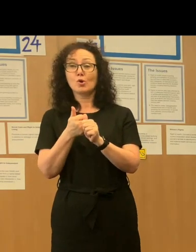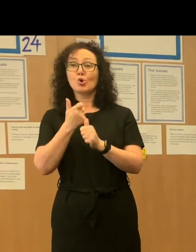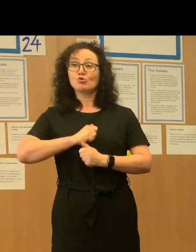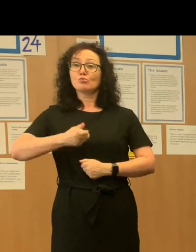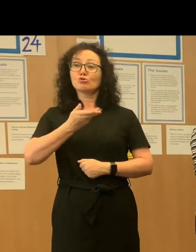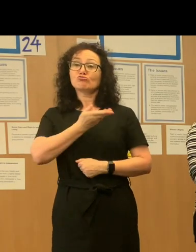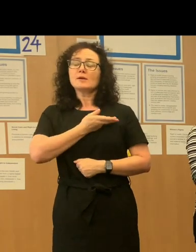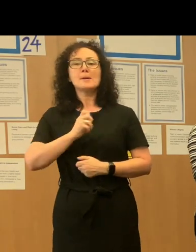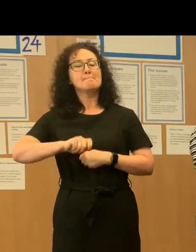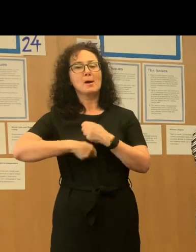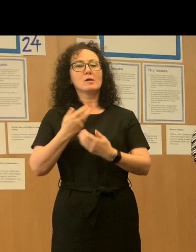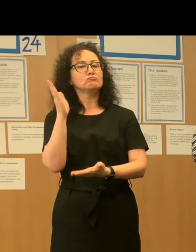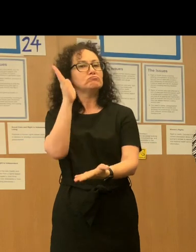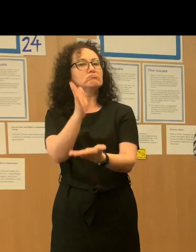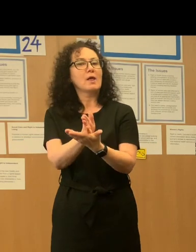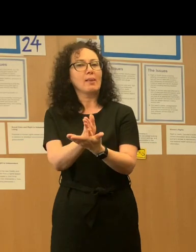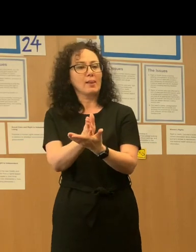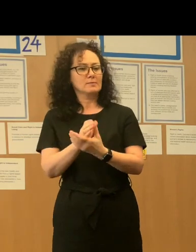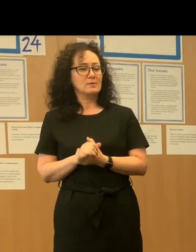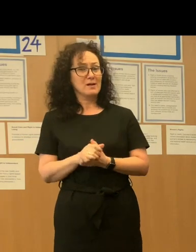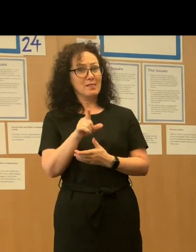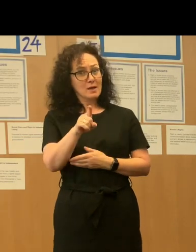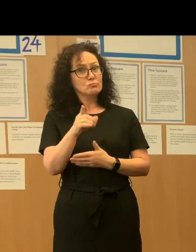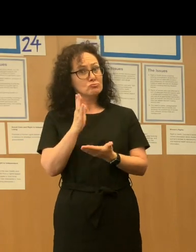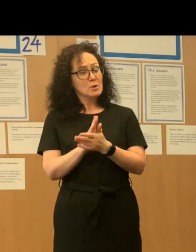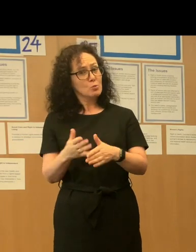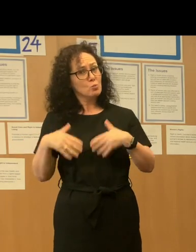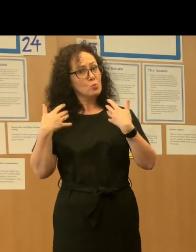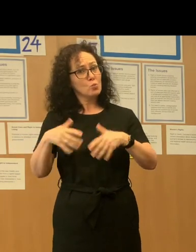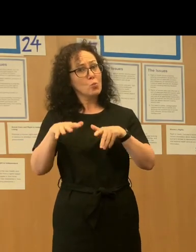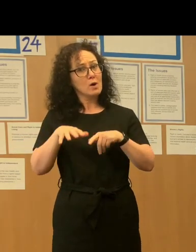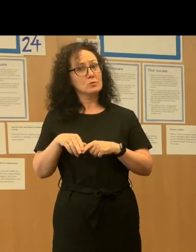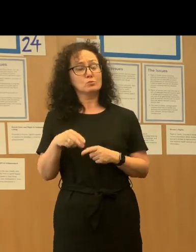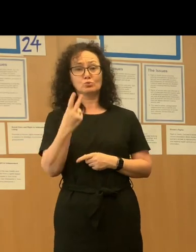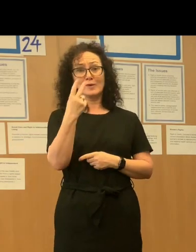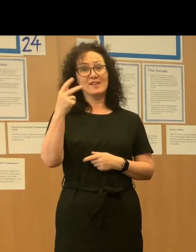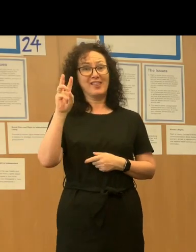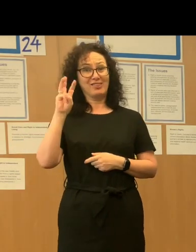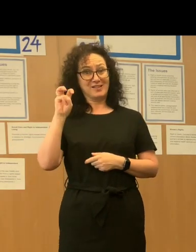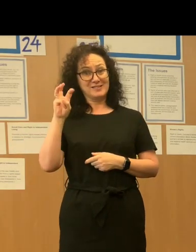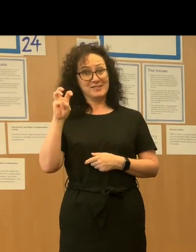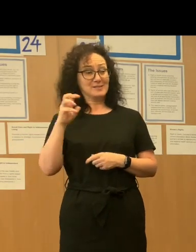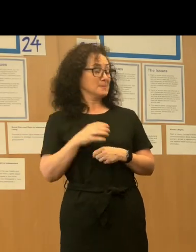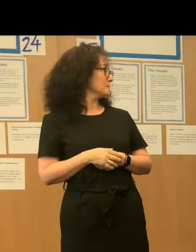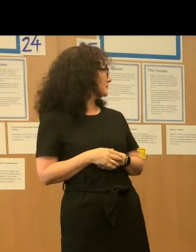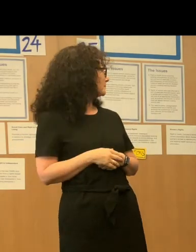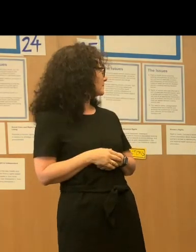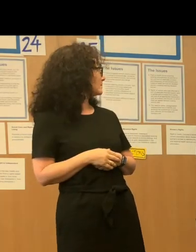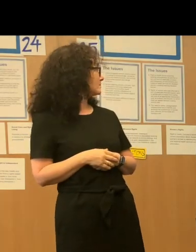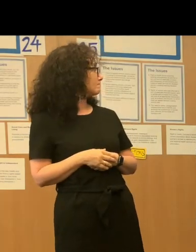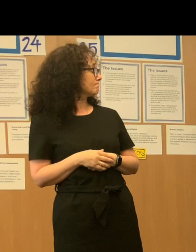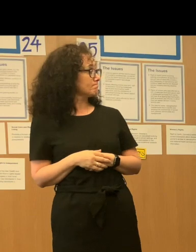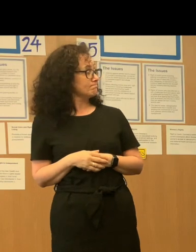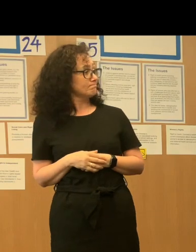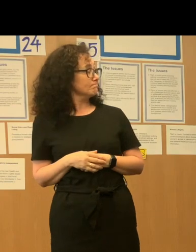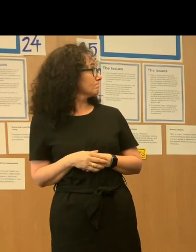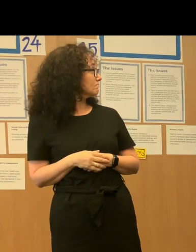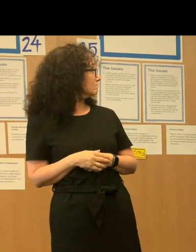practice. So it was quite a big deal when SNAP was launched back in December 2013. So what did it actually look like? What did it actually do?